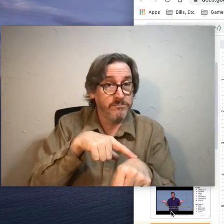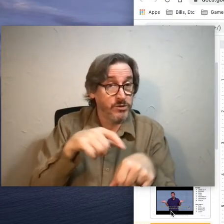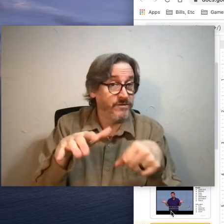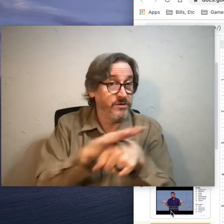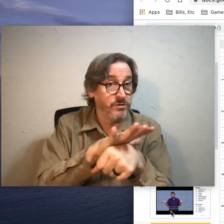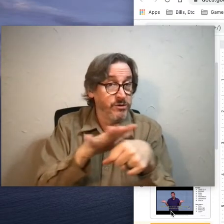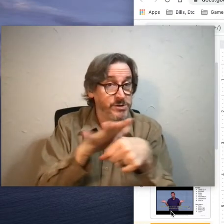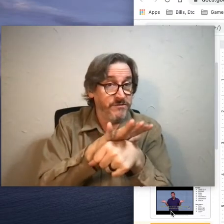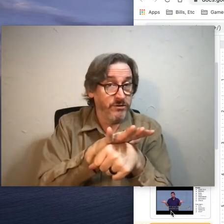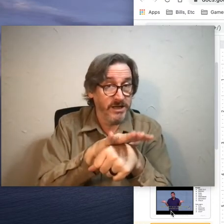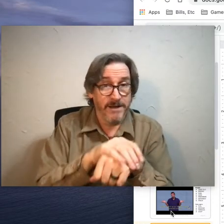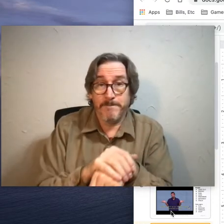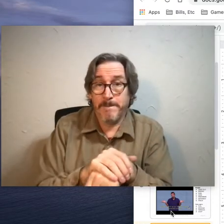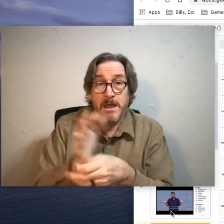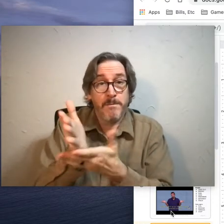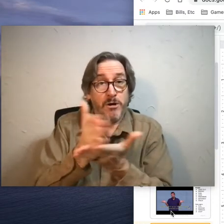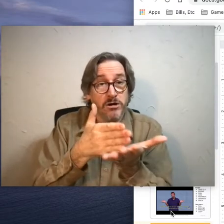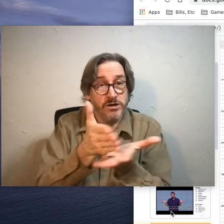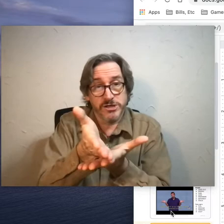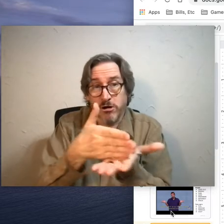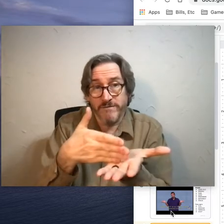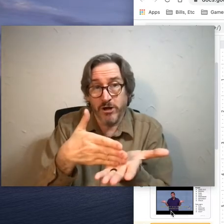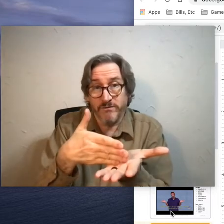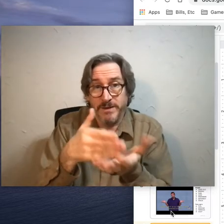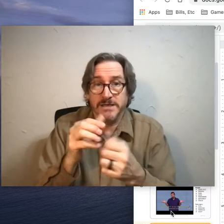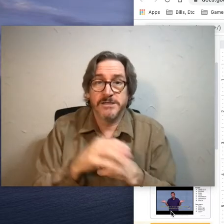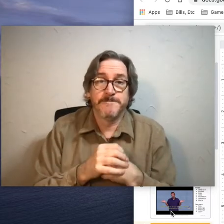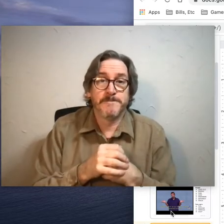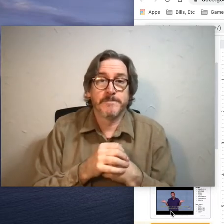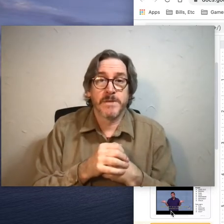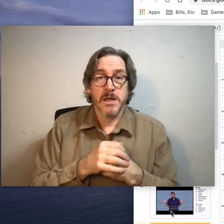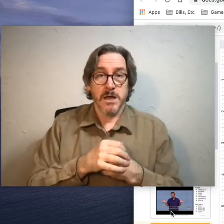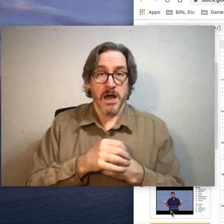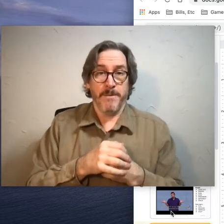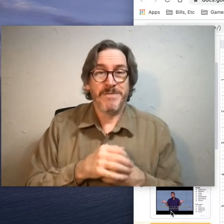full-time. So we're using full again. Part, you're just carving off a piece.